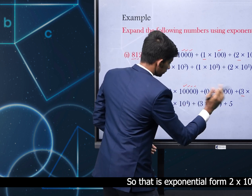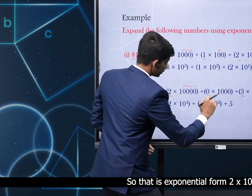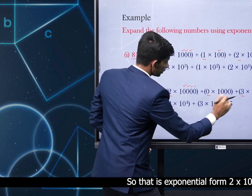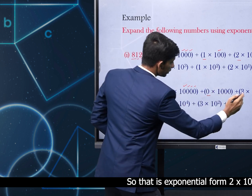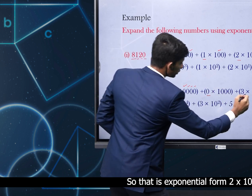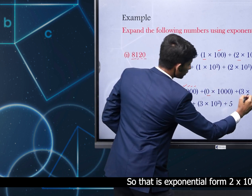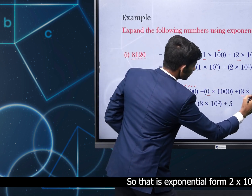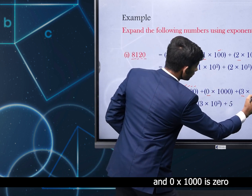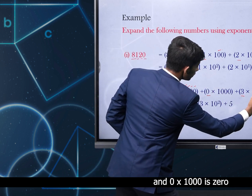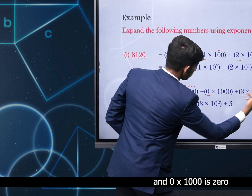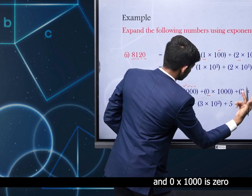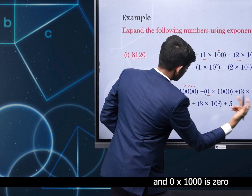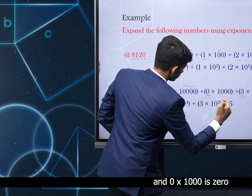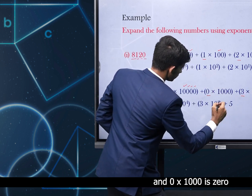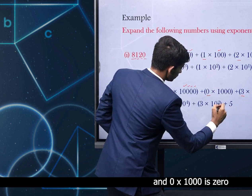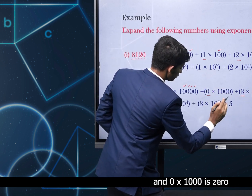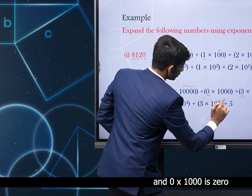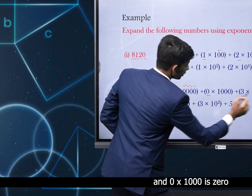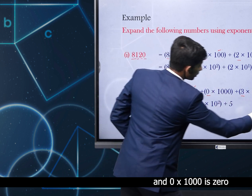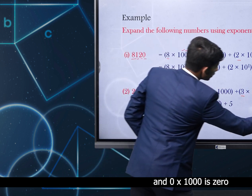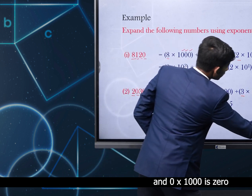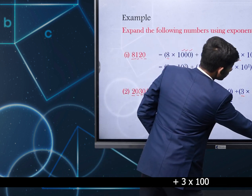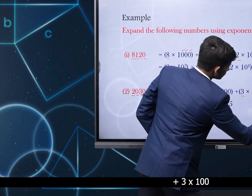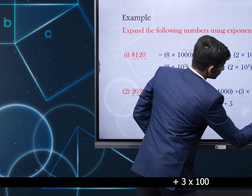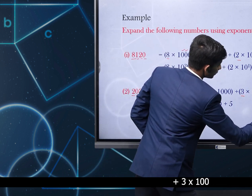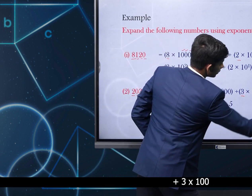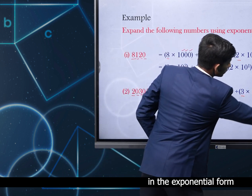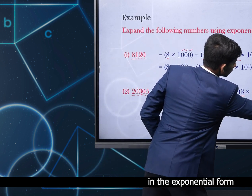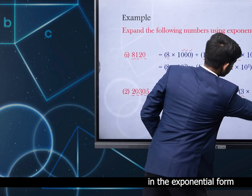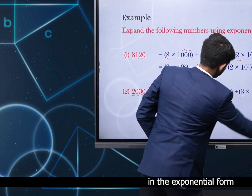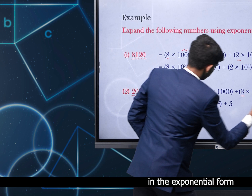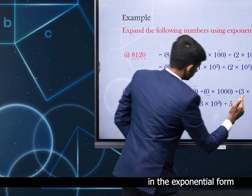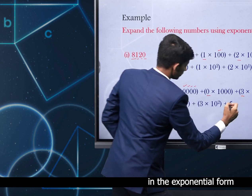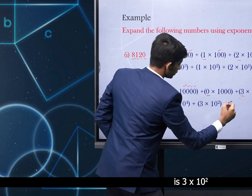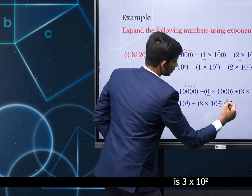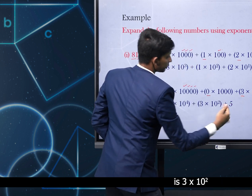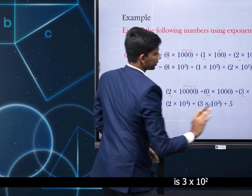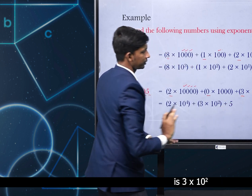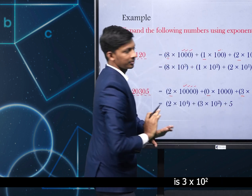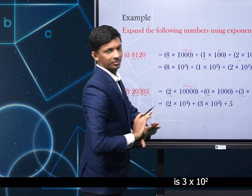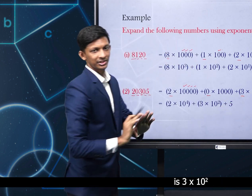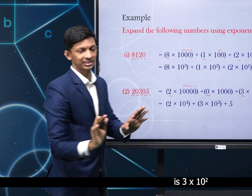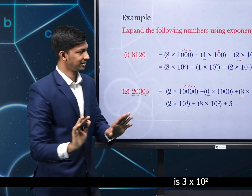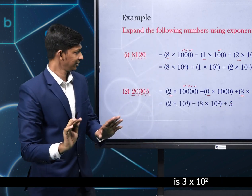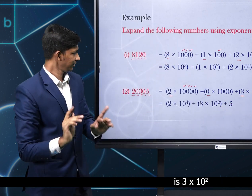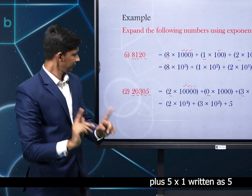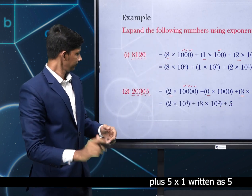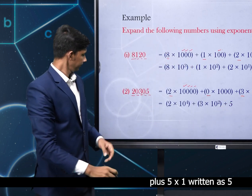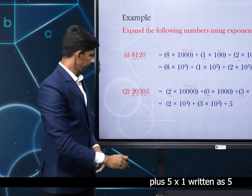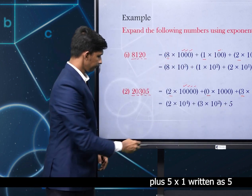power of 4, and 0 into 1000 is 0 plus 3 into 100 written in the exponential form is 3 into 10 to the power of 2 plus 5